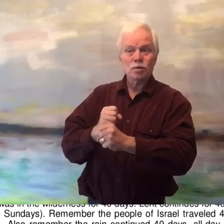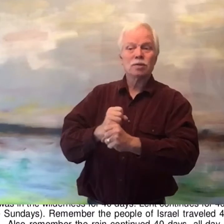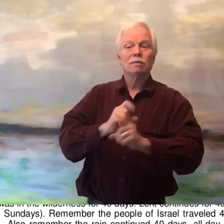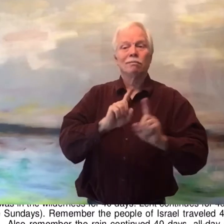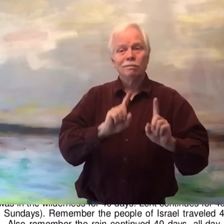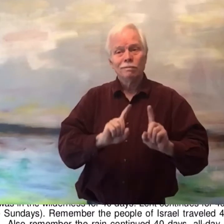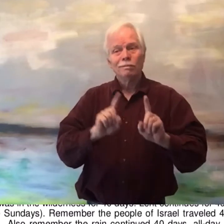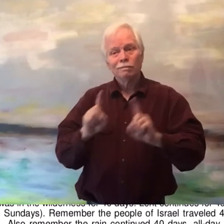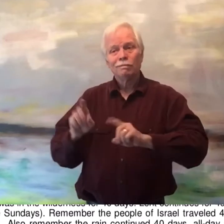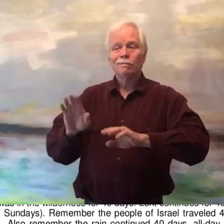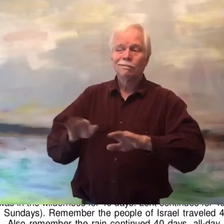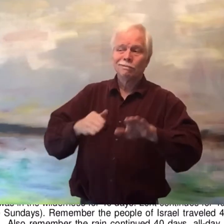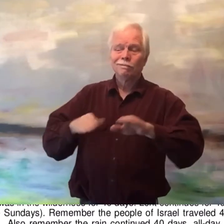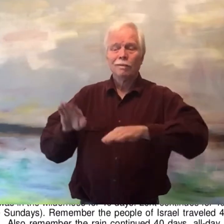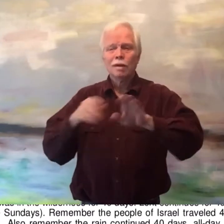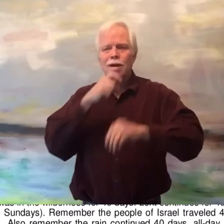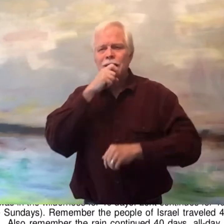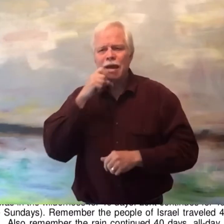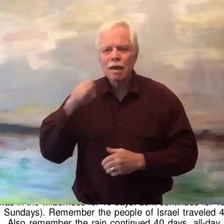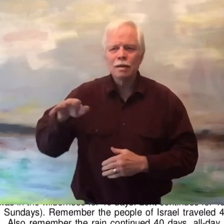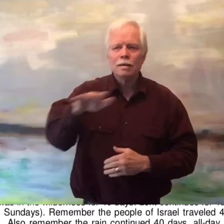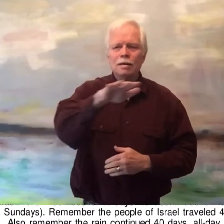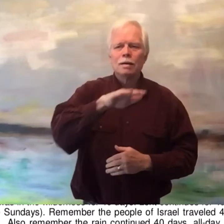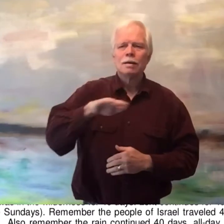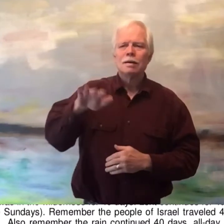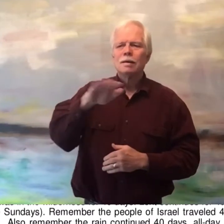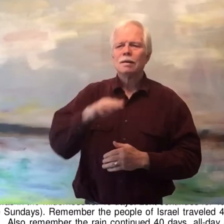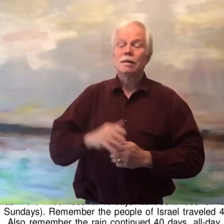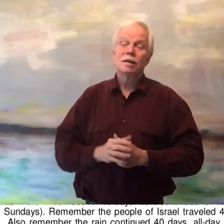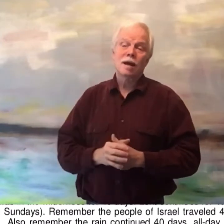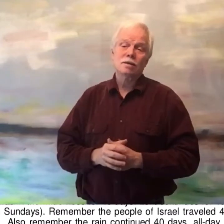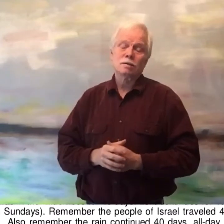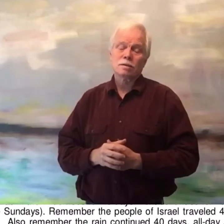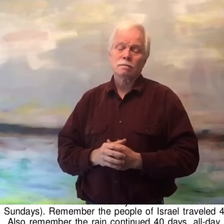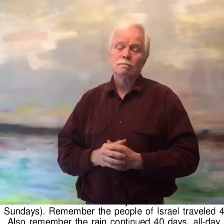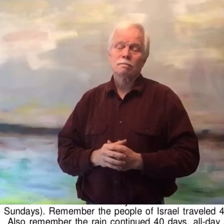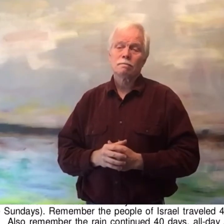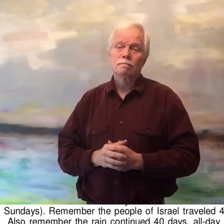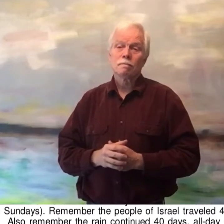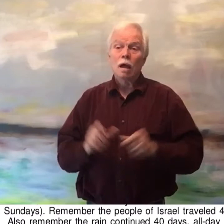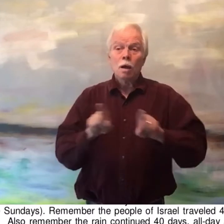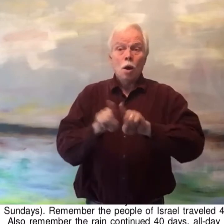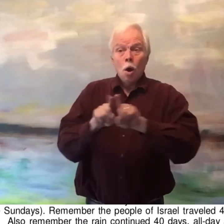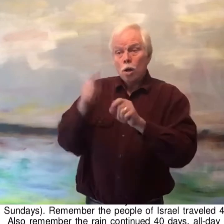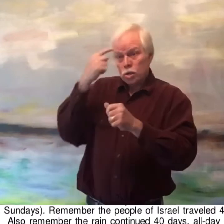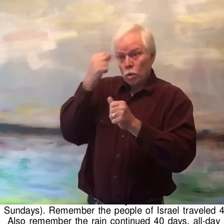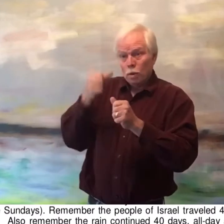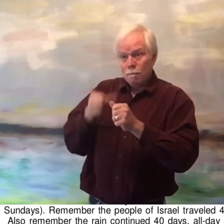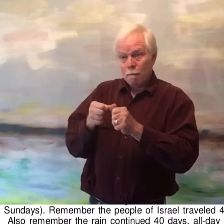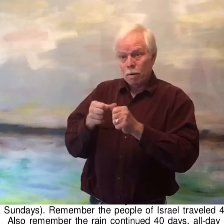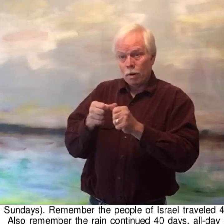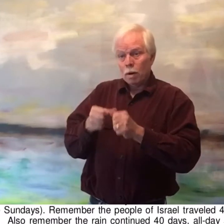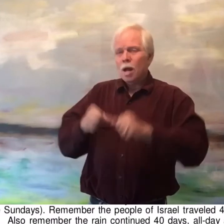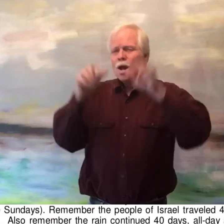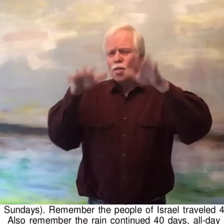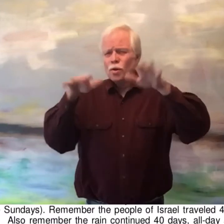in the desert. Also remember, the